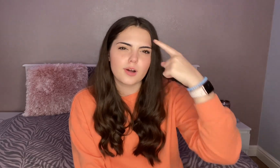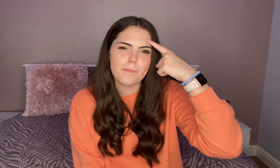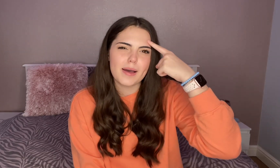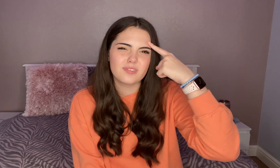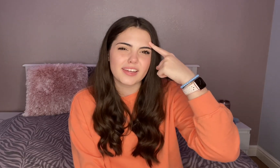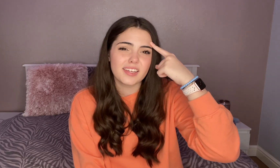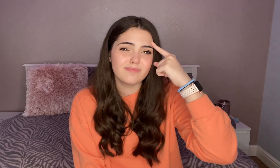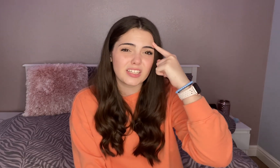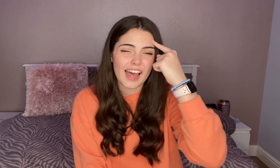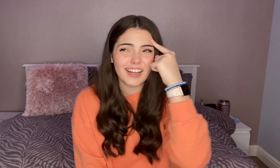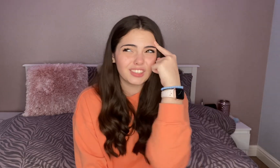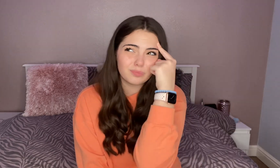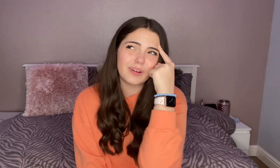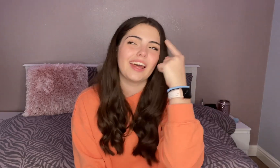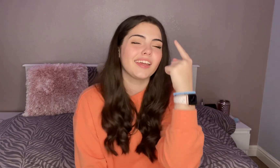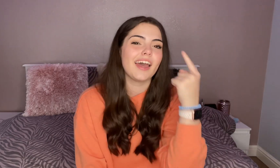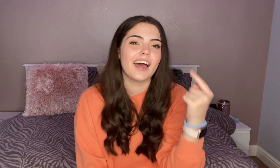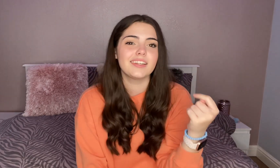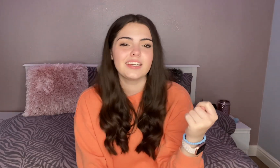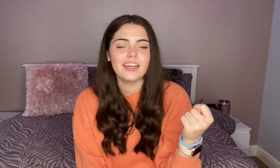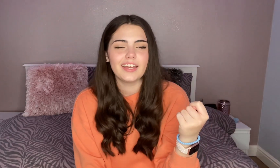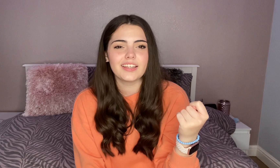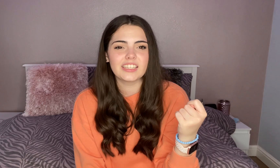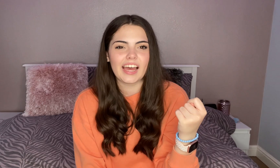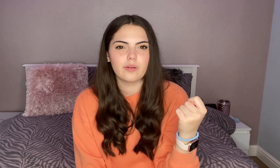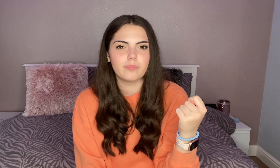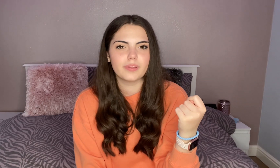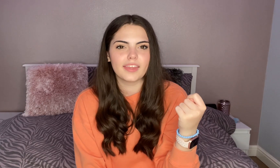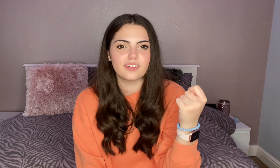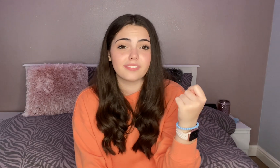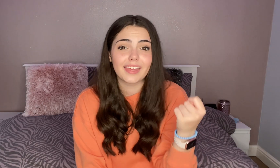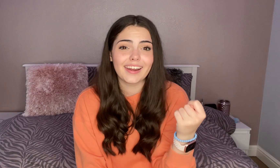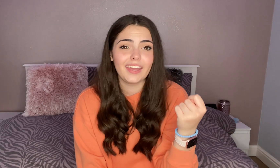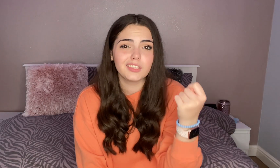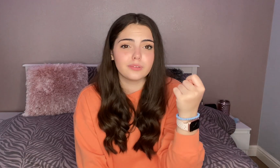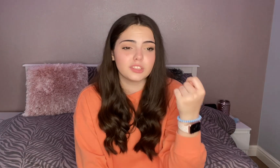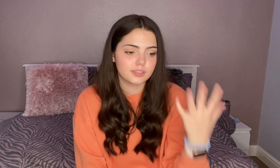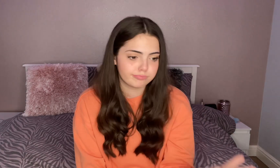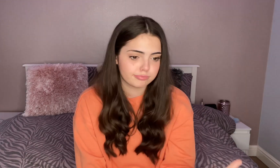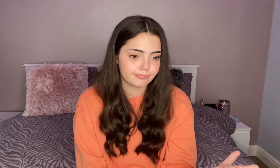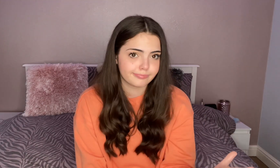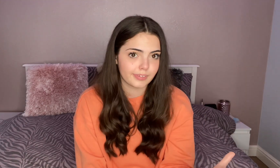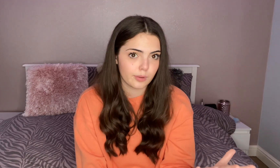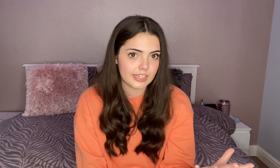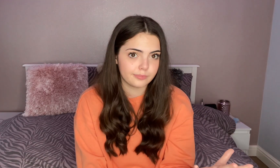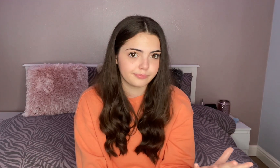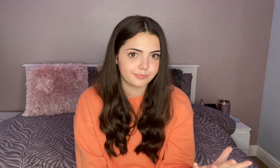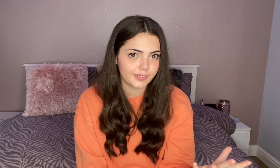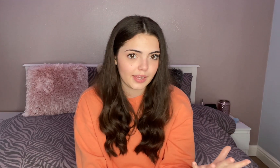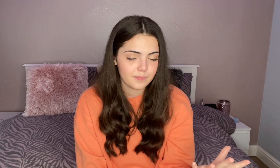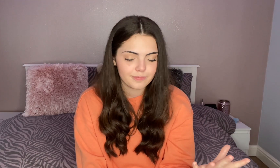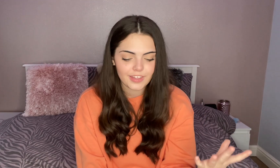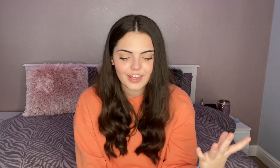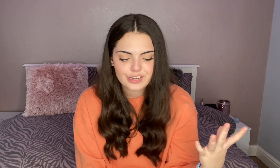a memory in your head, you're just bringing it out of your head into your hand, but then you forget it, so it just comes out, okay?